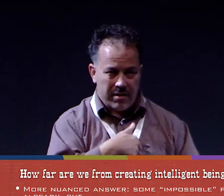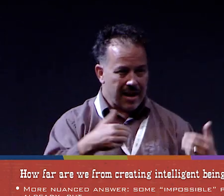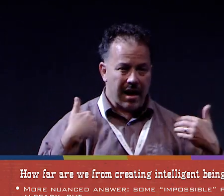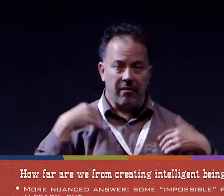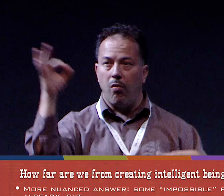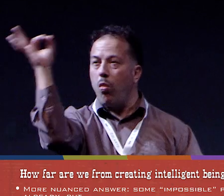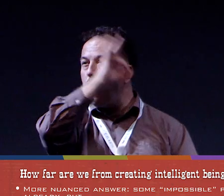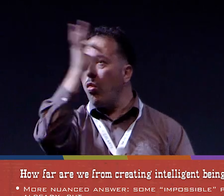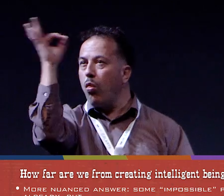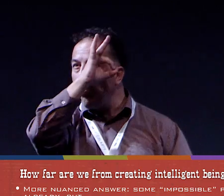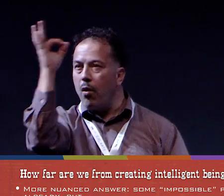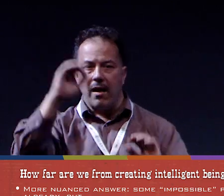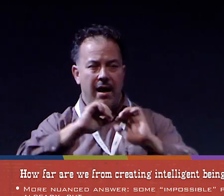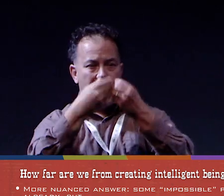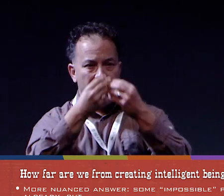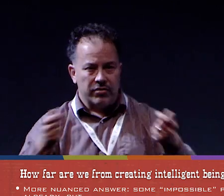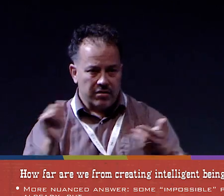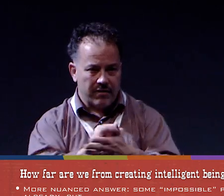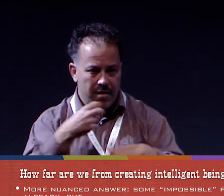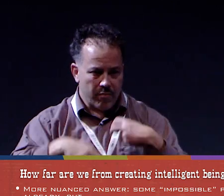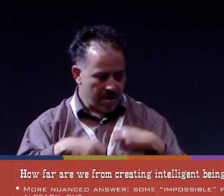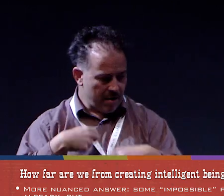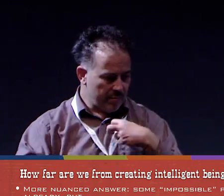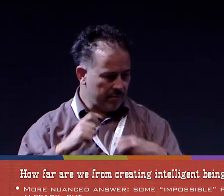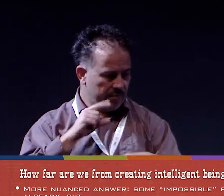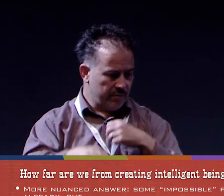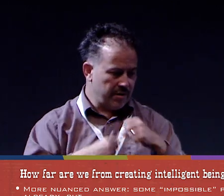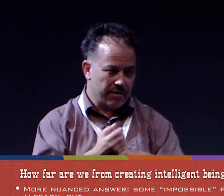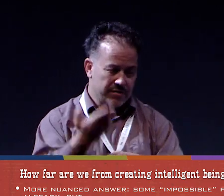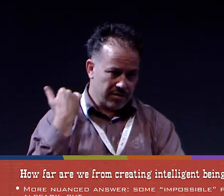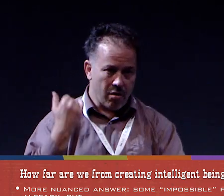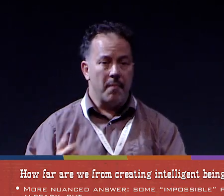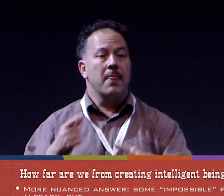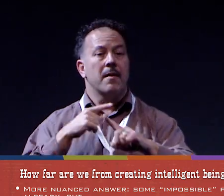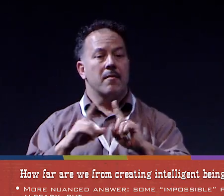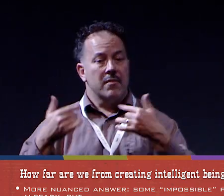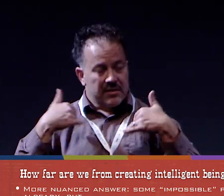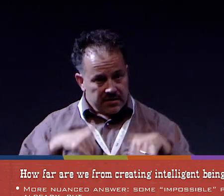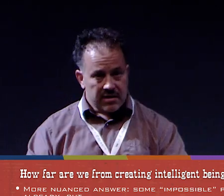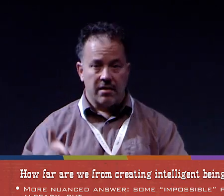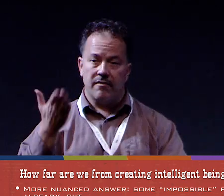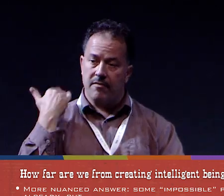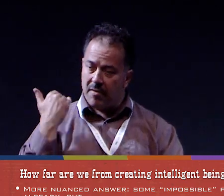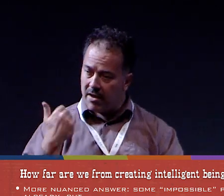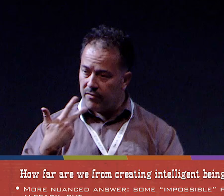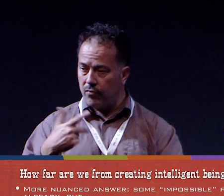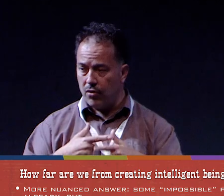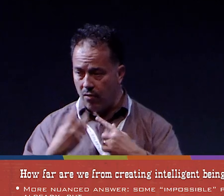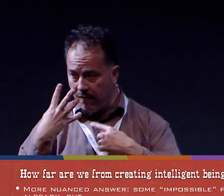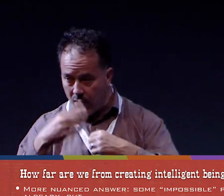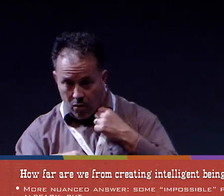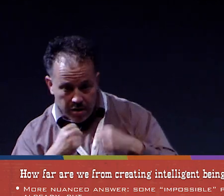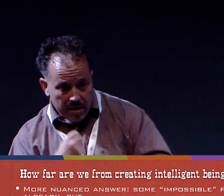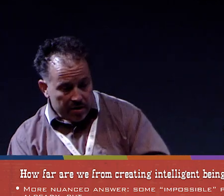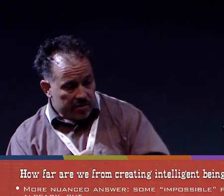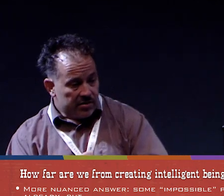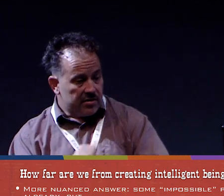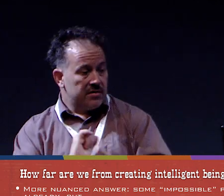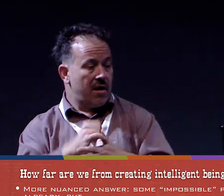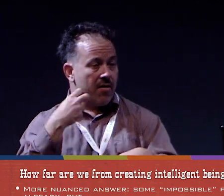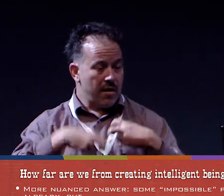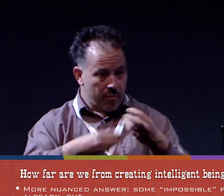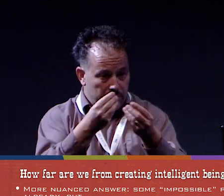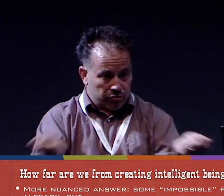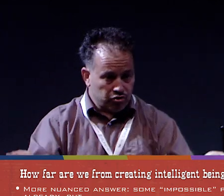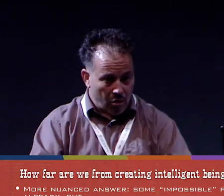no idea how to solve this problem 20 years ago, how to begin approaching it. And yet, over the last 3 or 4 years, that problem has